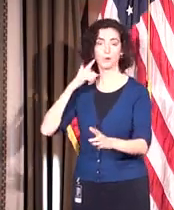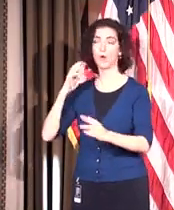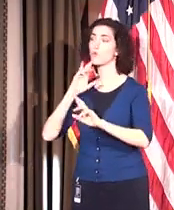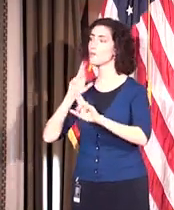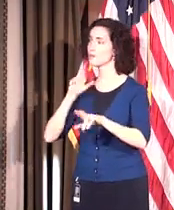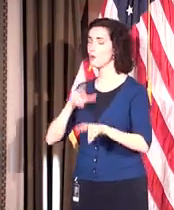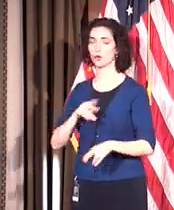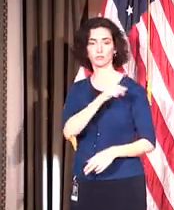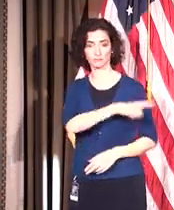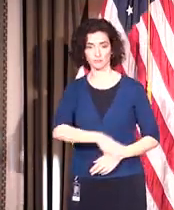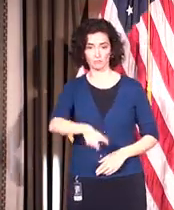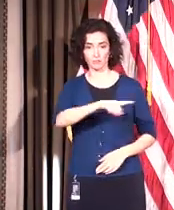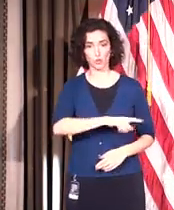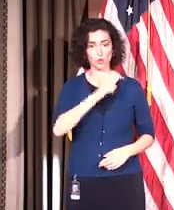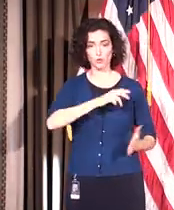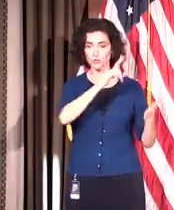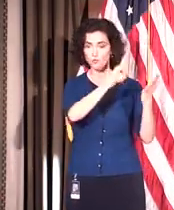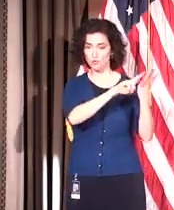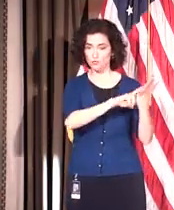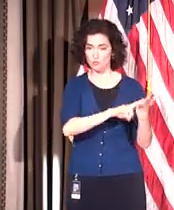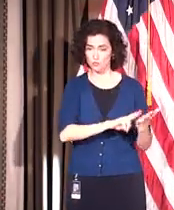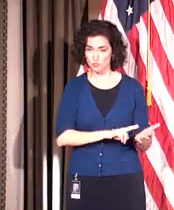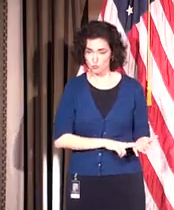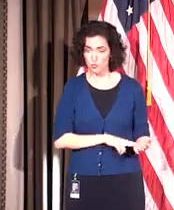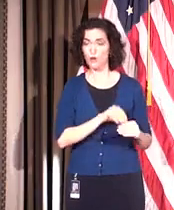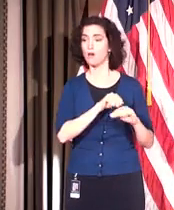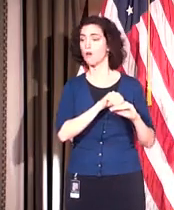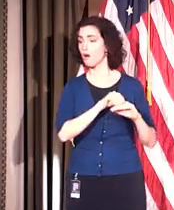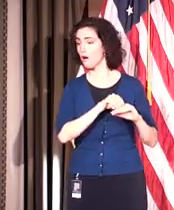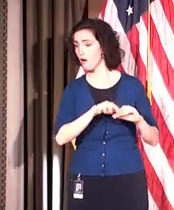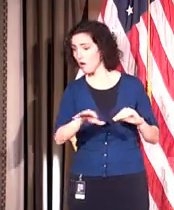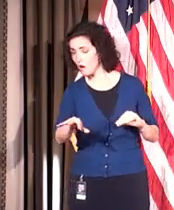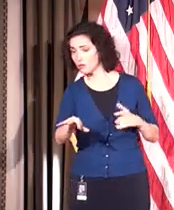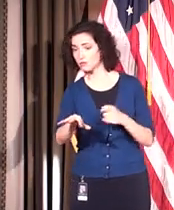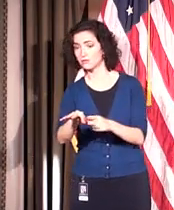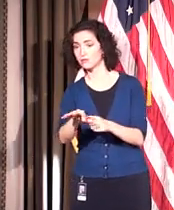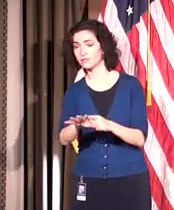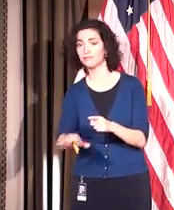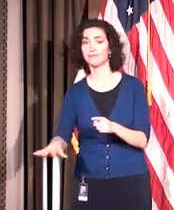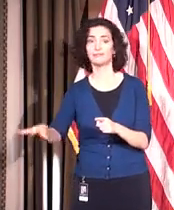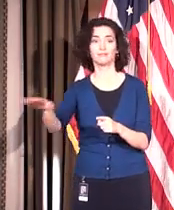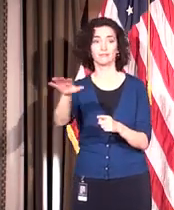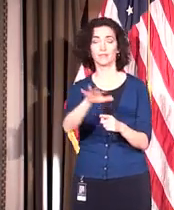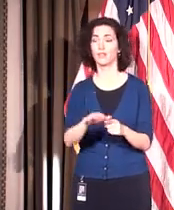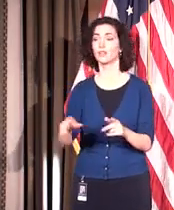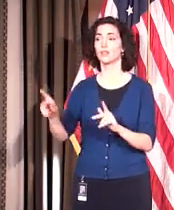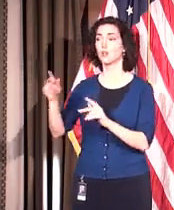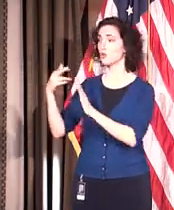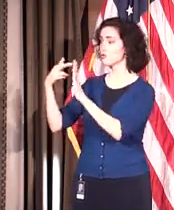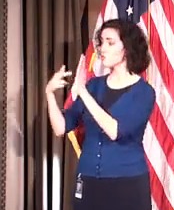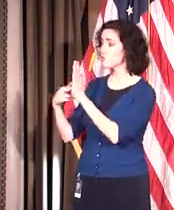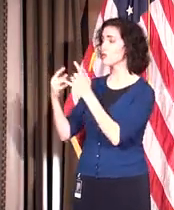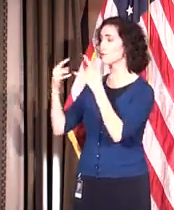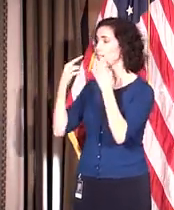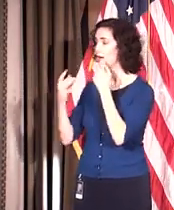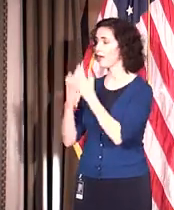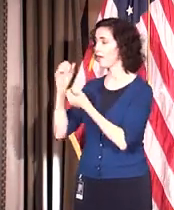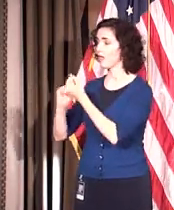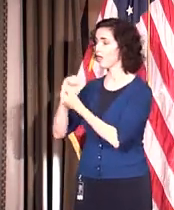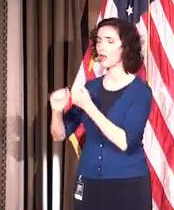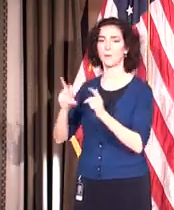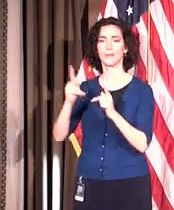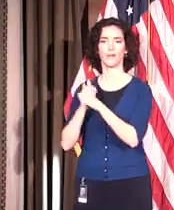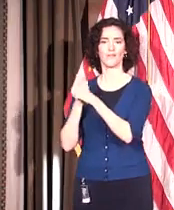that petition in and of itself led to diminished adherence to the mitigation measures because of